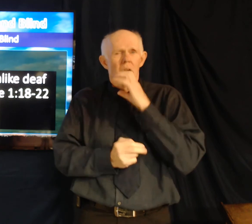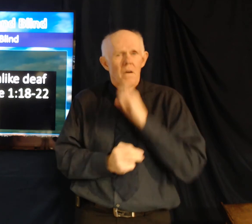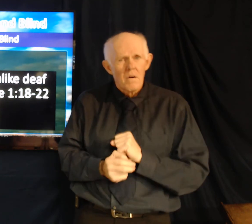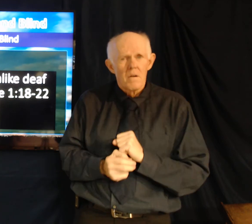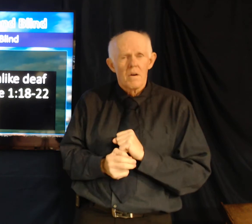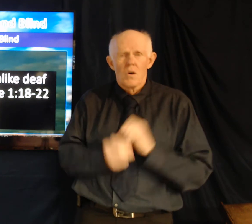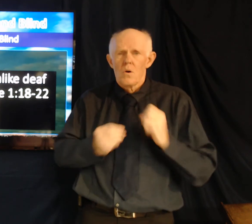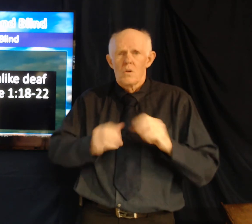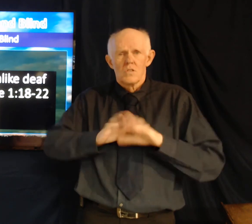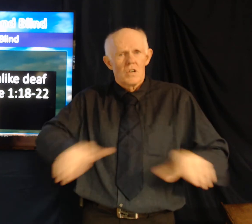Zechariah couldn't talk.